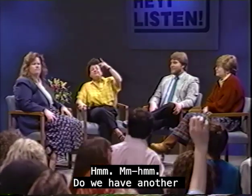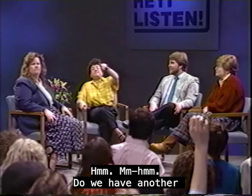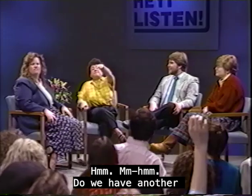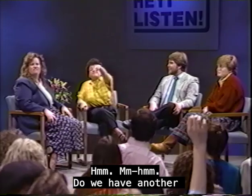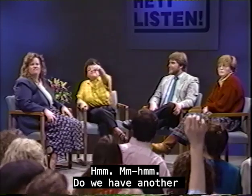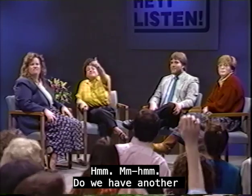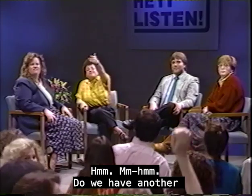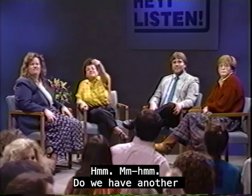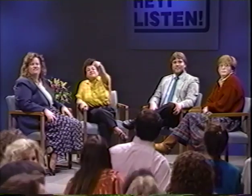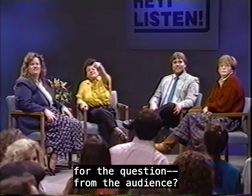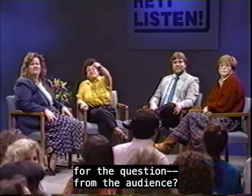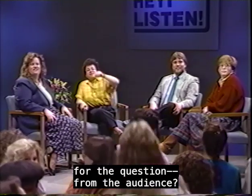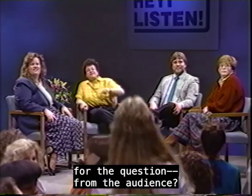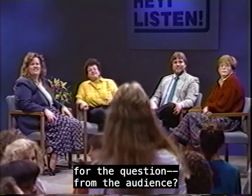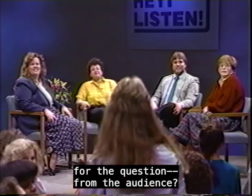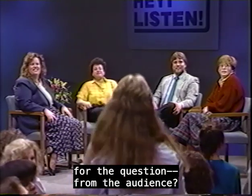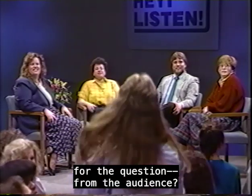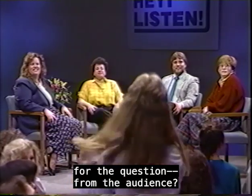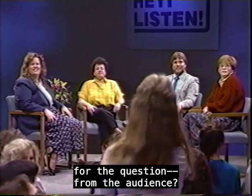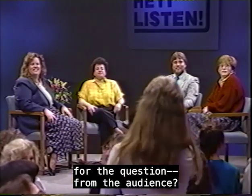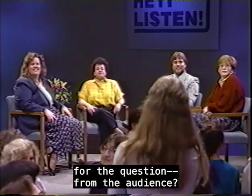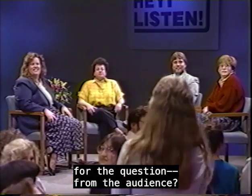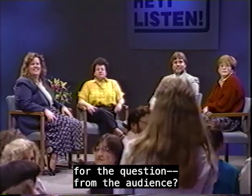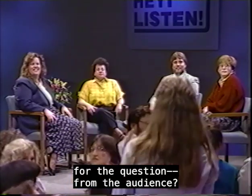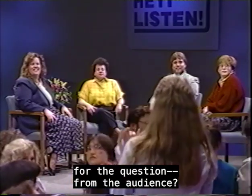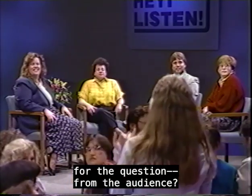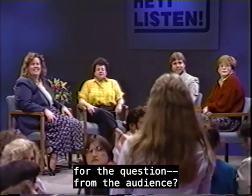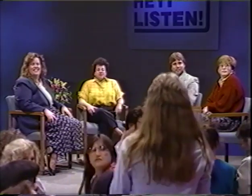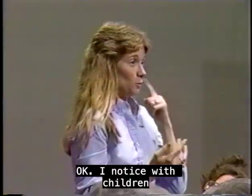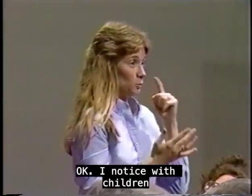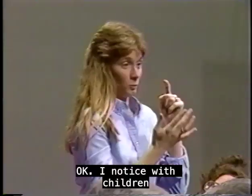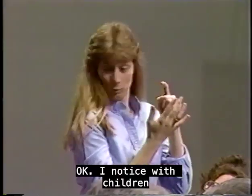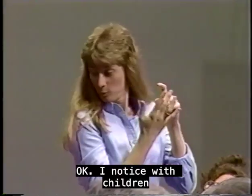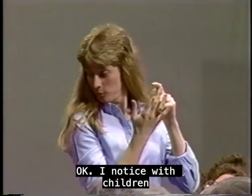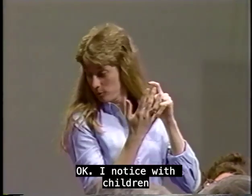Do we have another comment for the question from the audience? Okay.